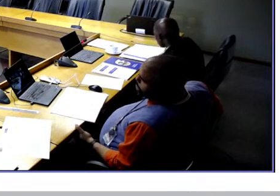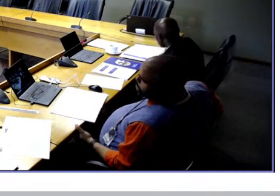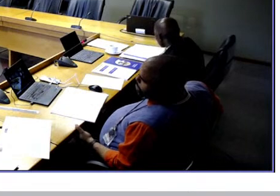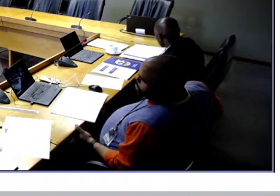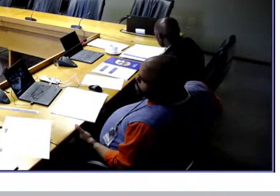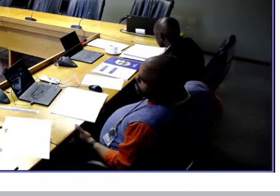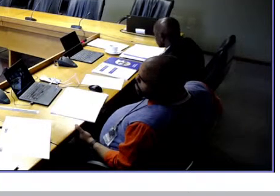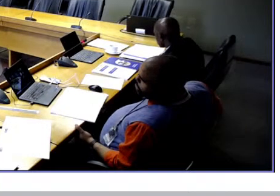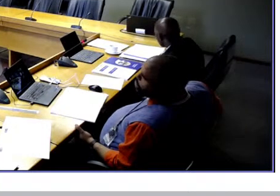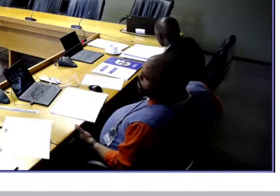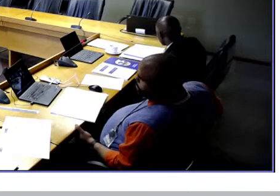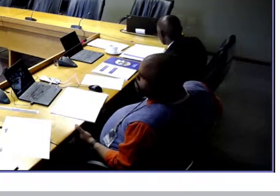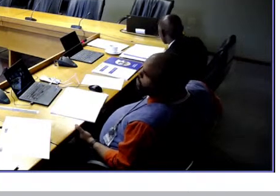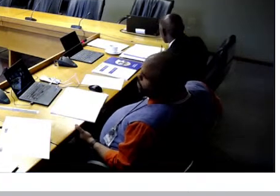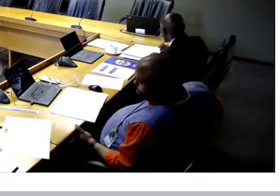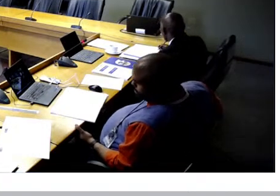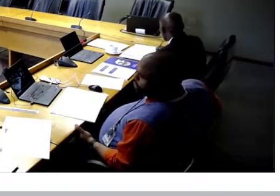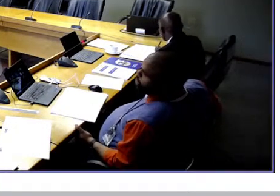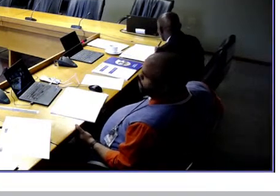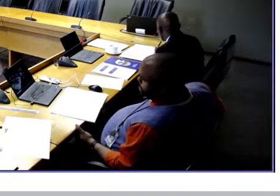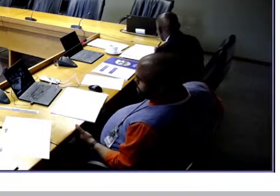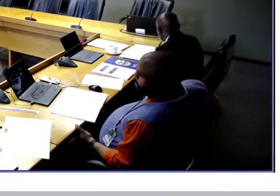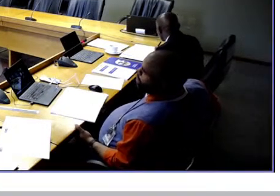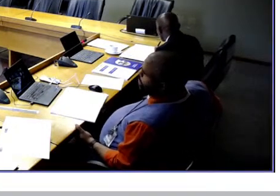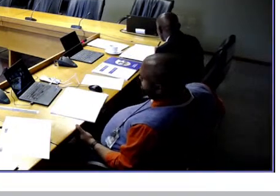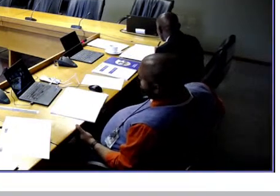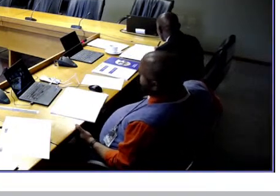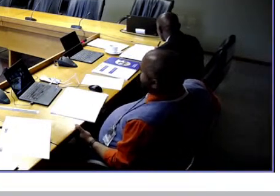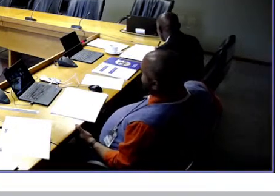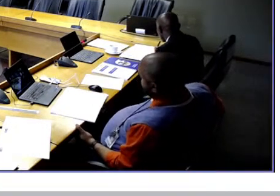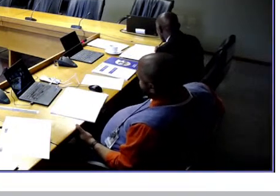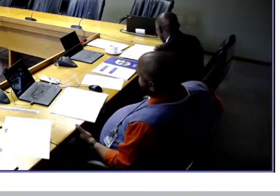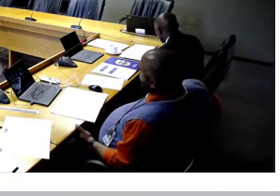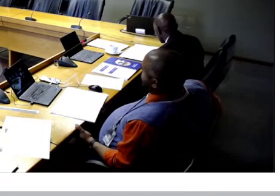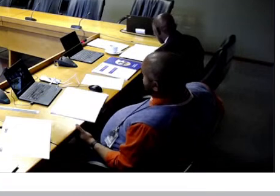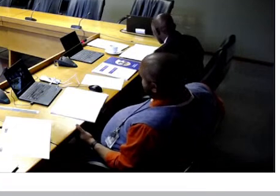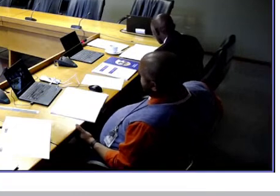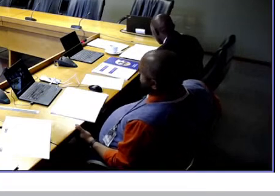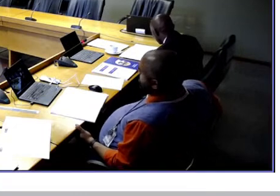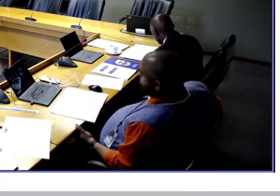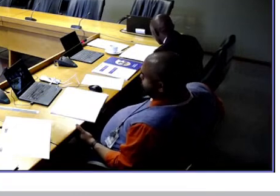Is there a more objective basis for treating